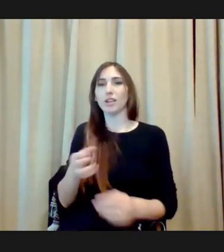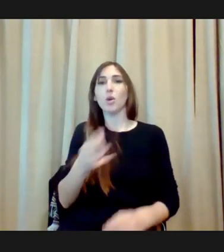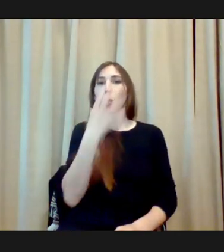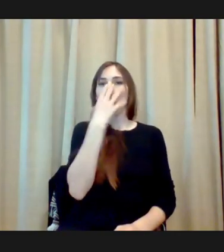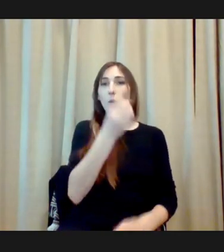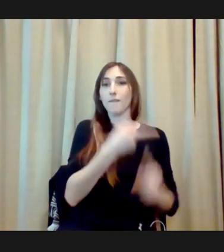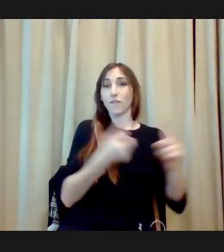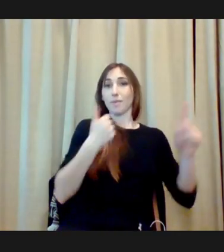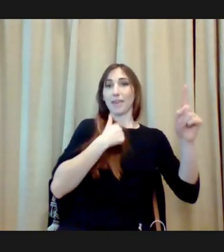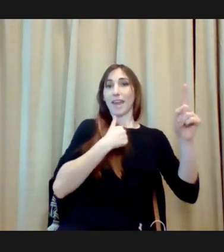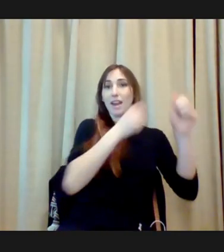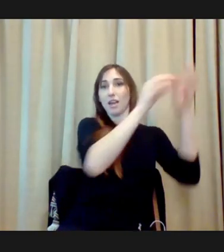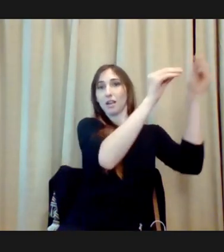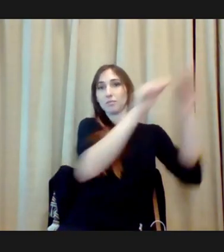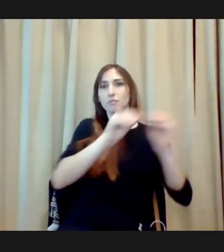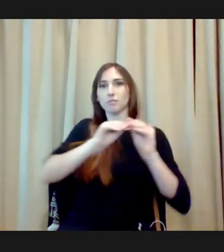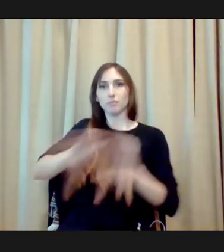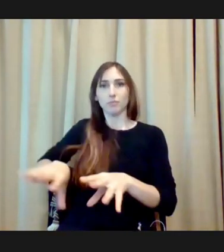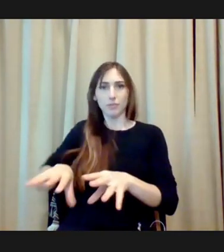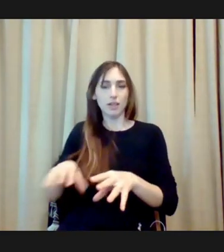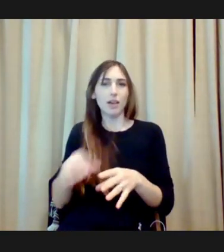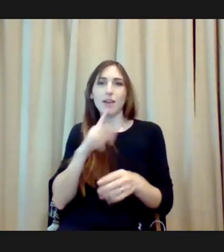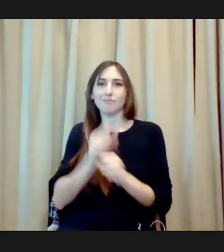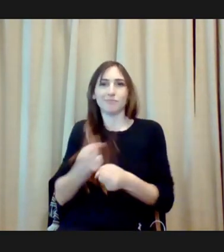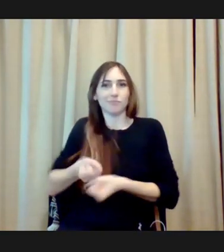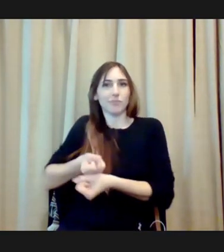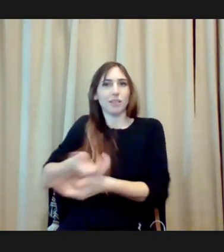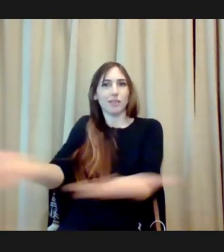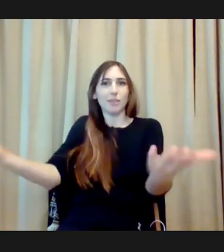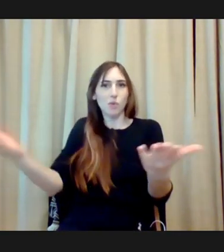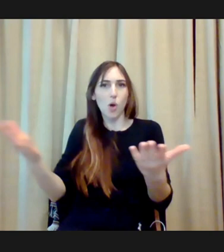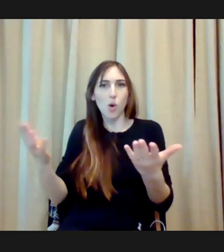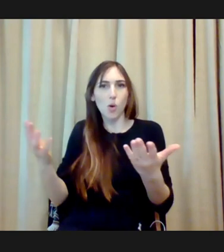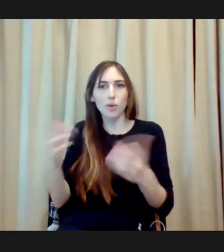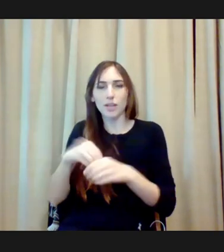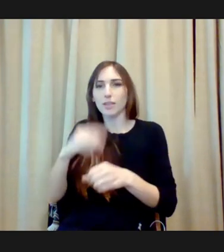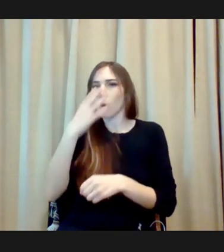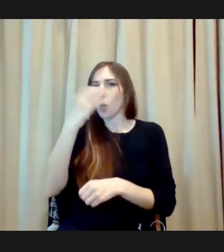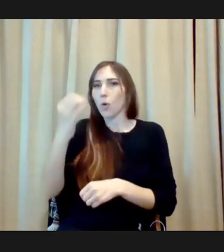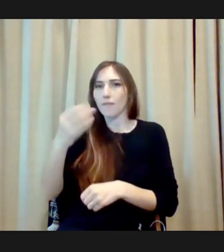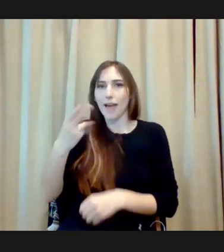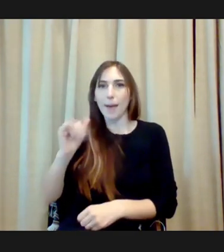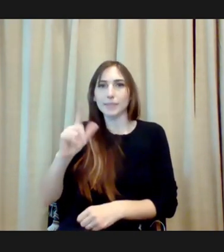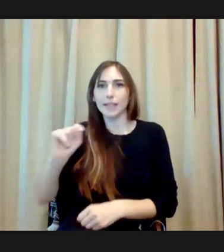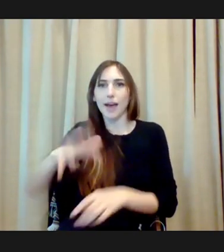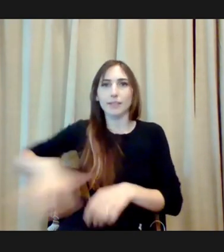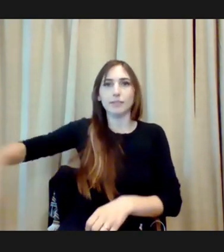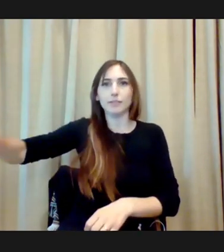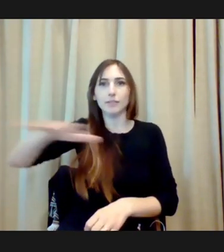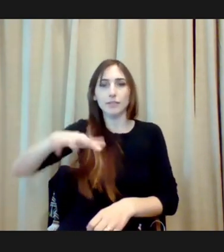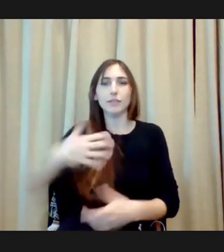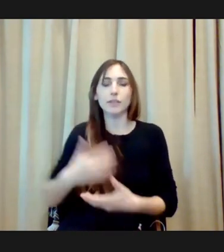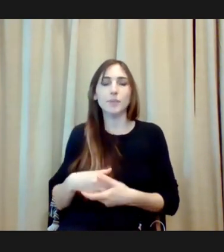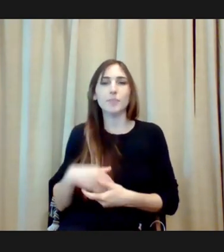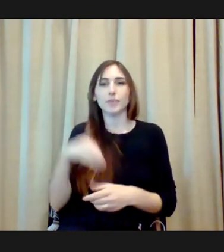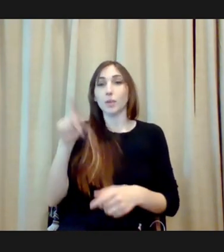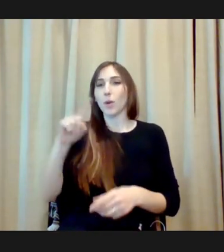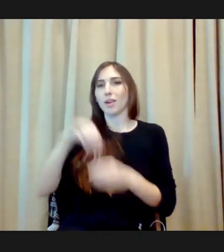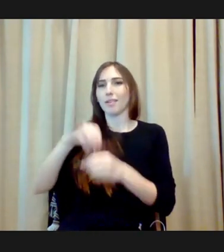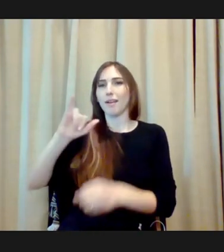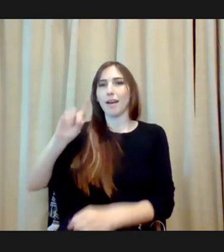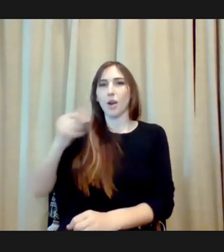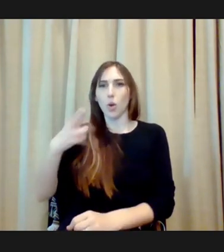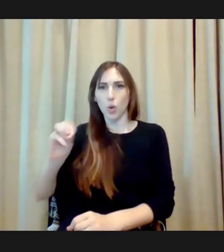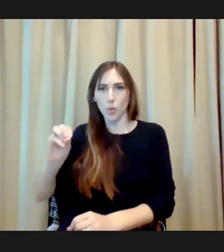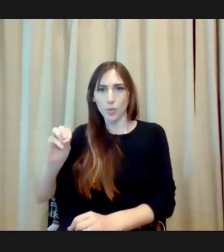released them into great wolf habitat in the wilderness, the Pine Church River of No Return wilderness. And so again, Michael